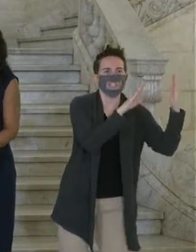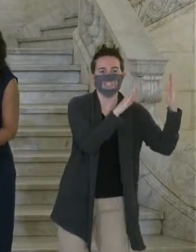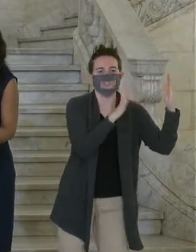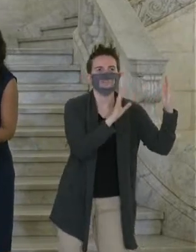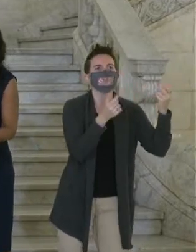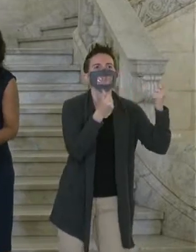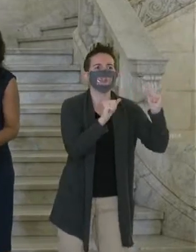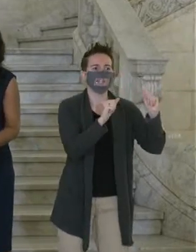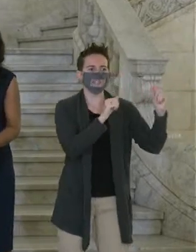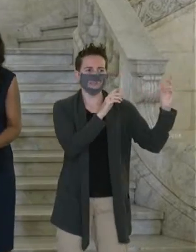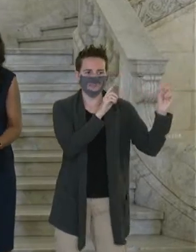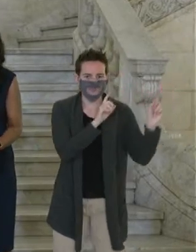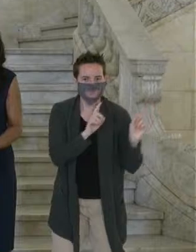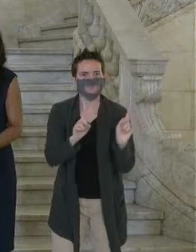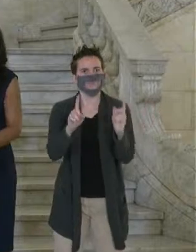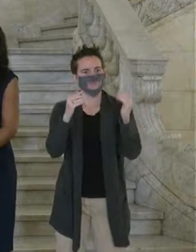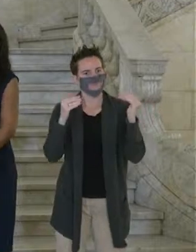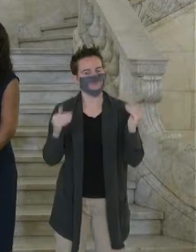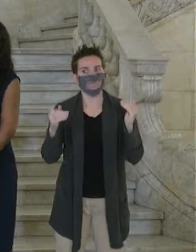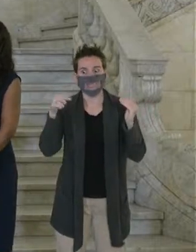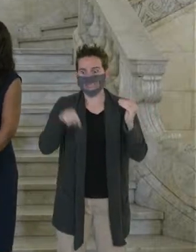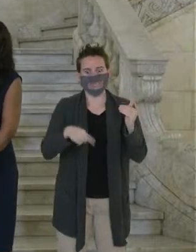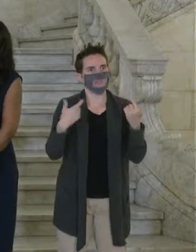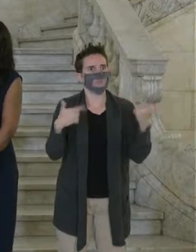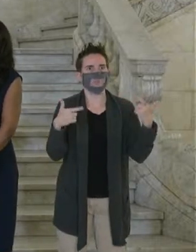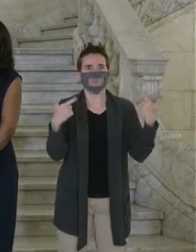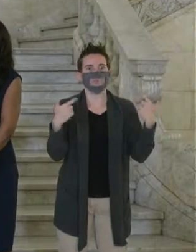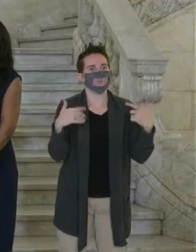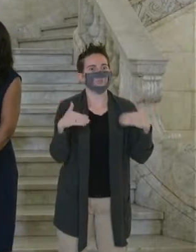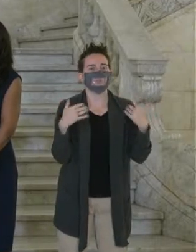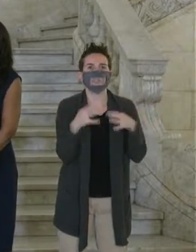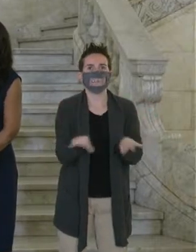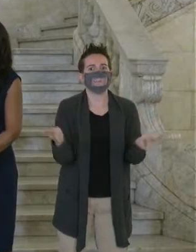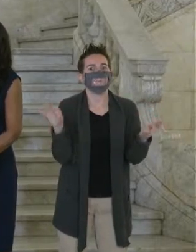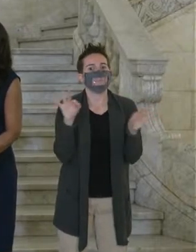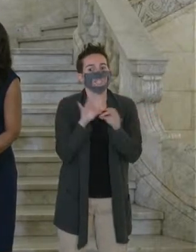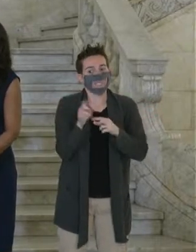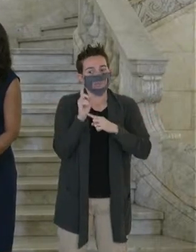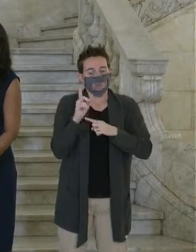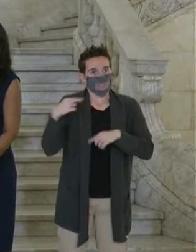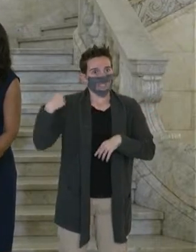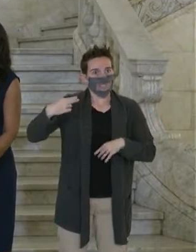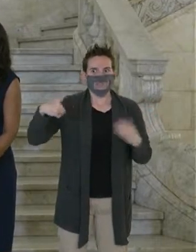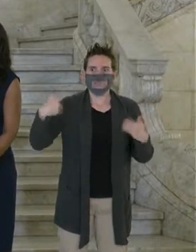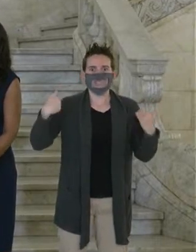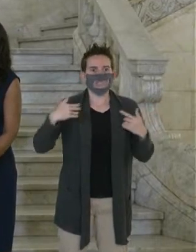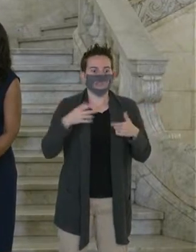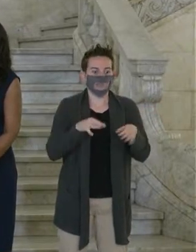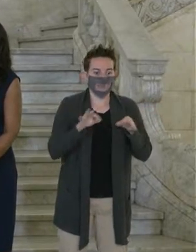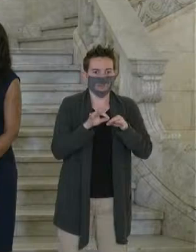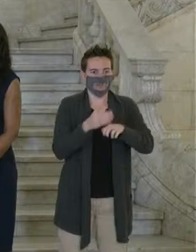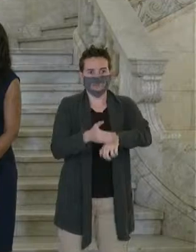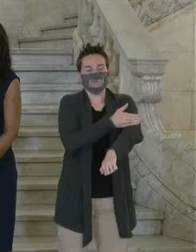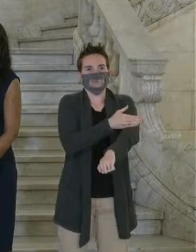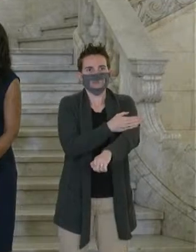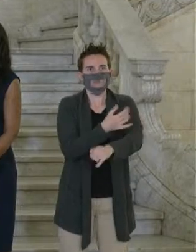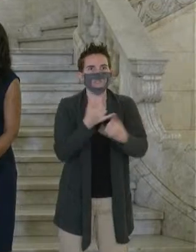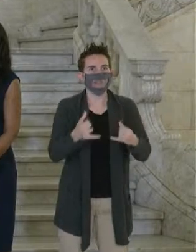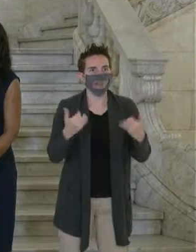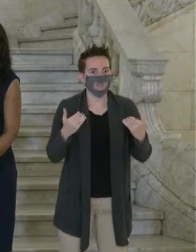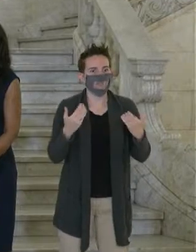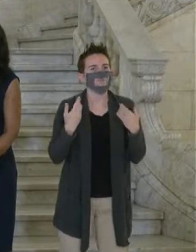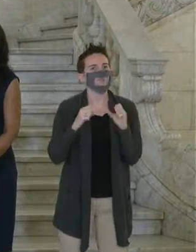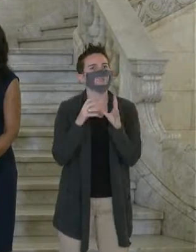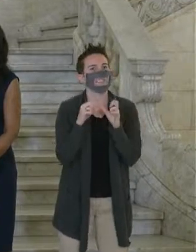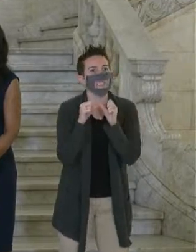right thing and move forward. We are in a big, big moment here in our community. This is a big step forward, and we're gonna continue